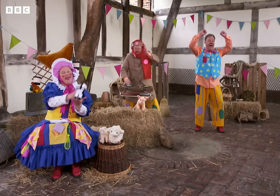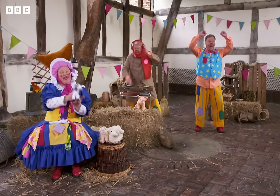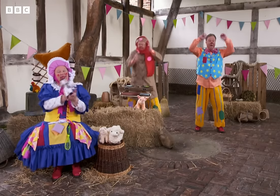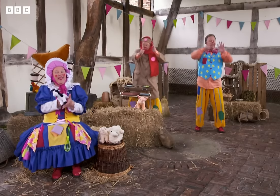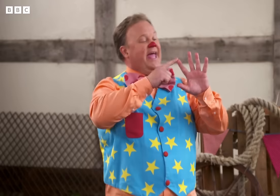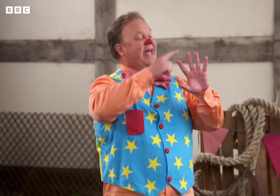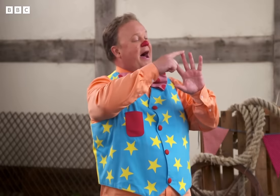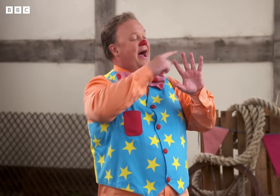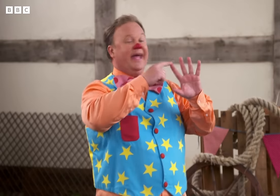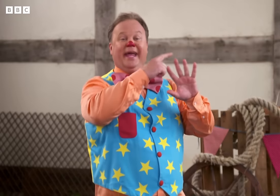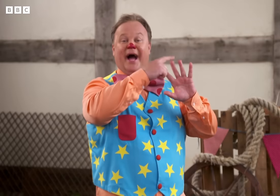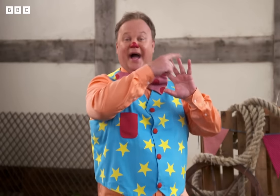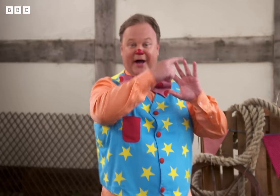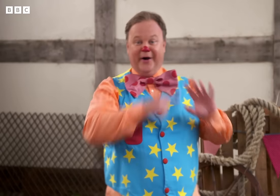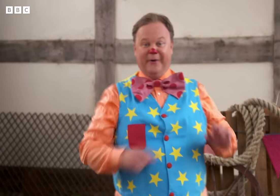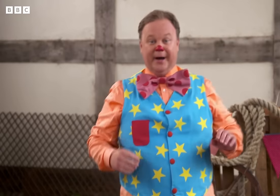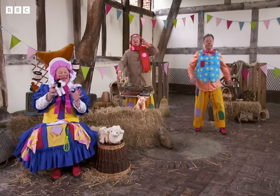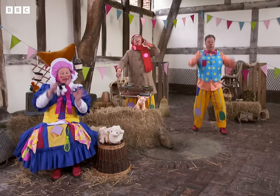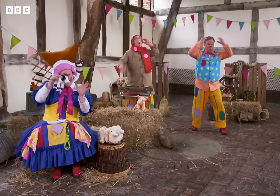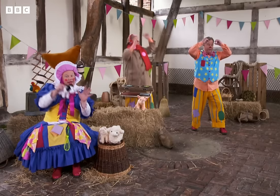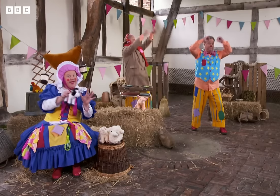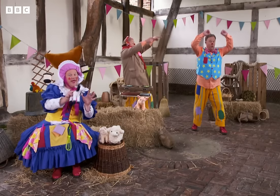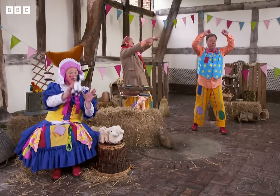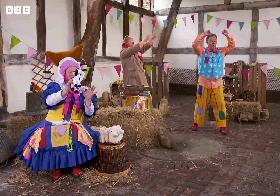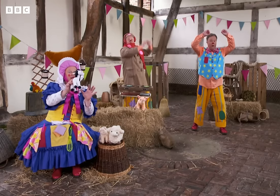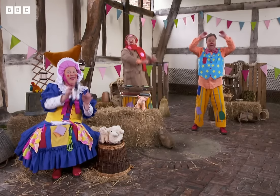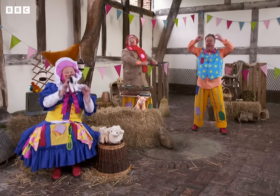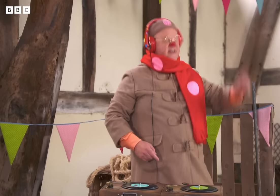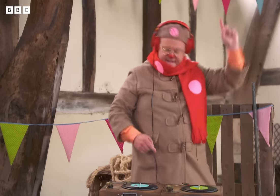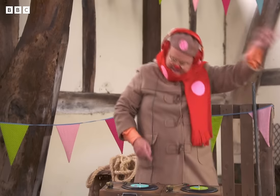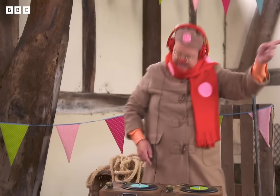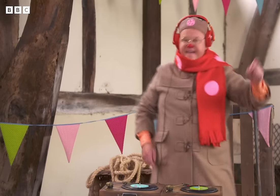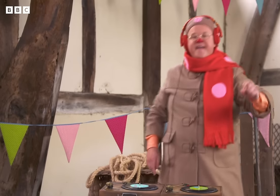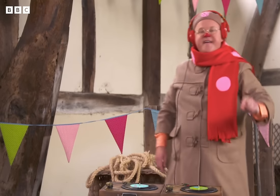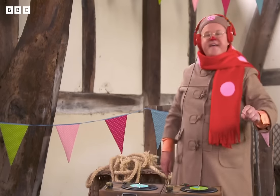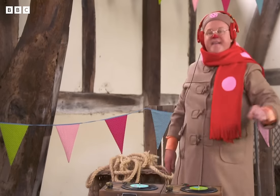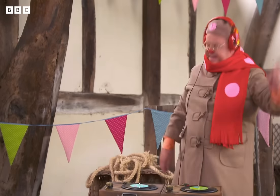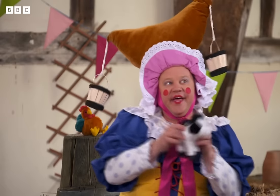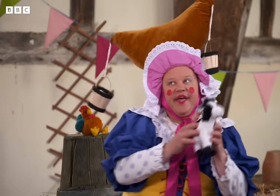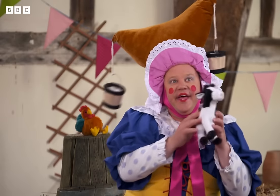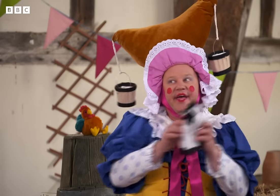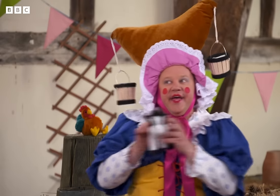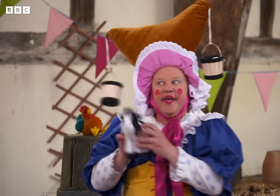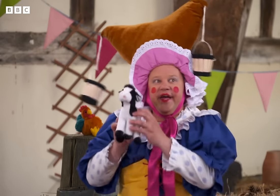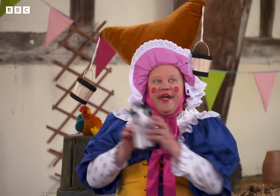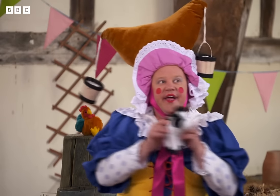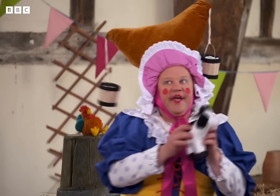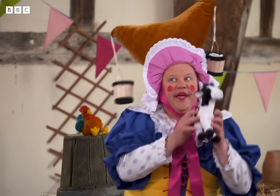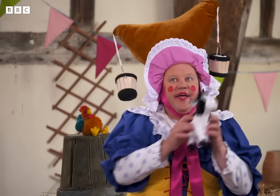cow, E-I-E-I-O. With a moo-moo here, a moo-moo there, here a moo, there a moo,